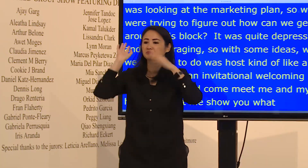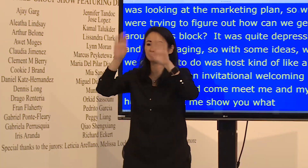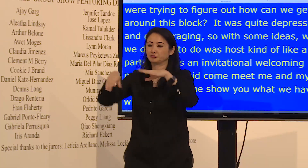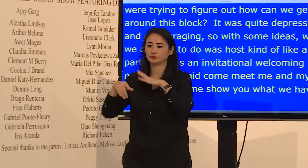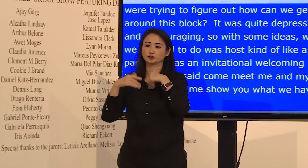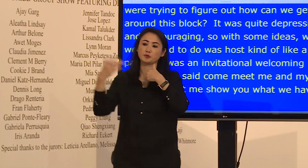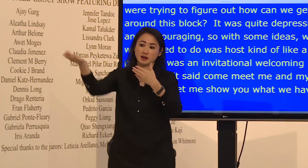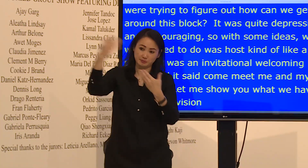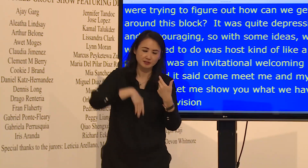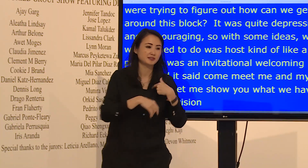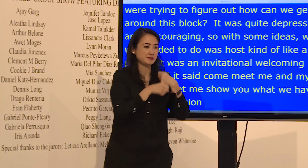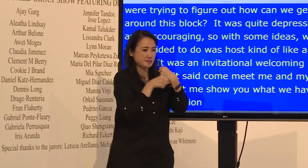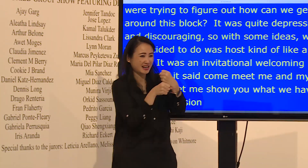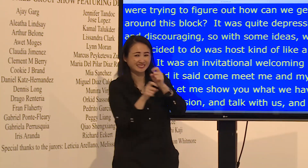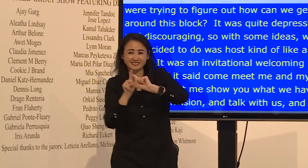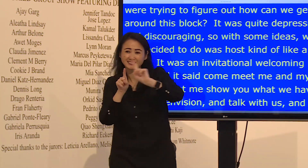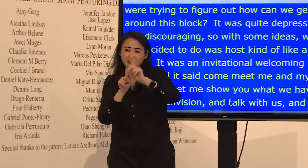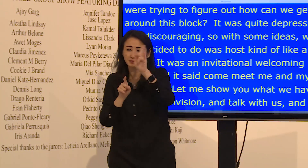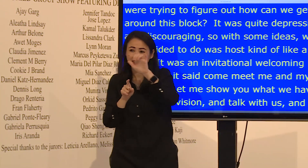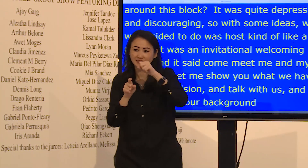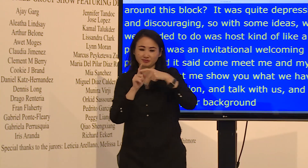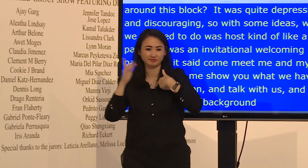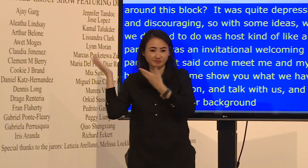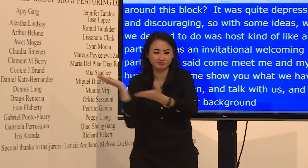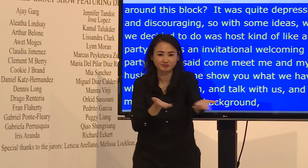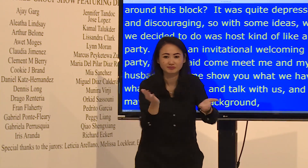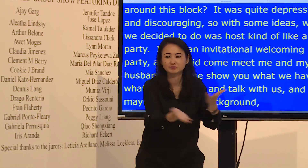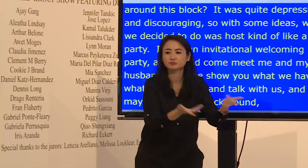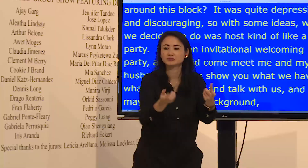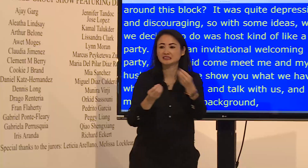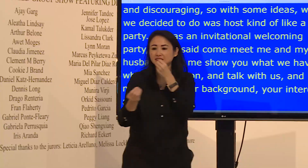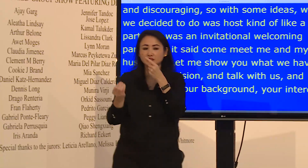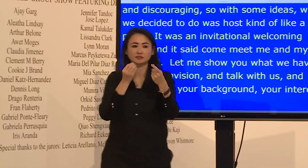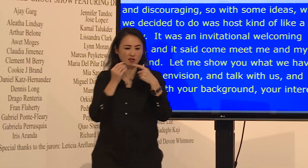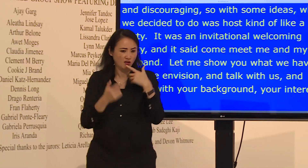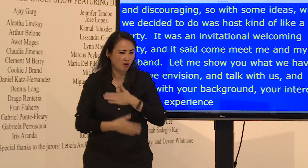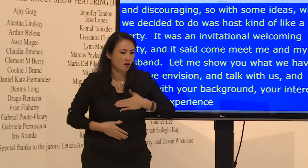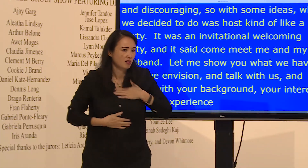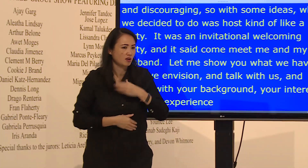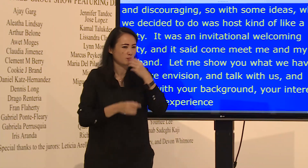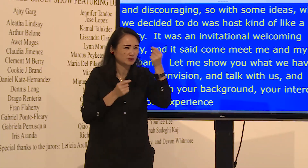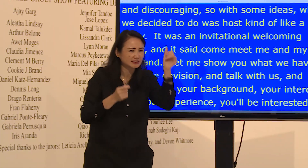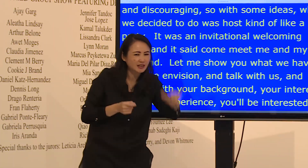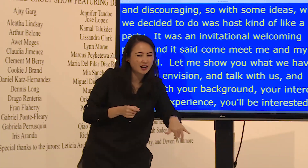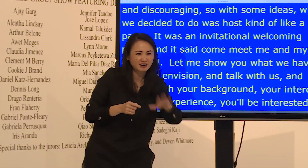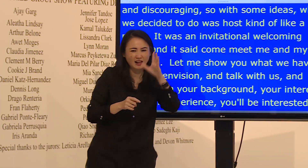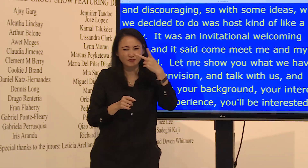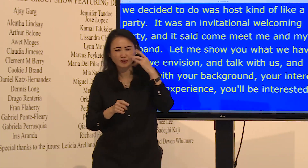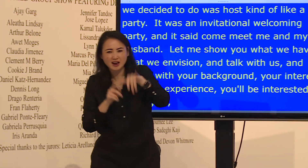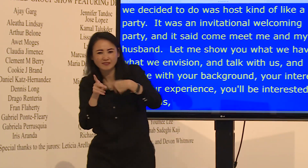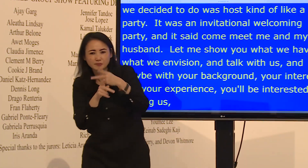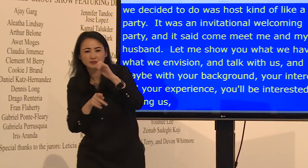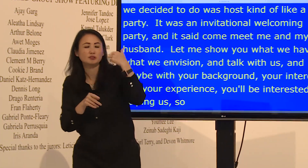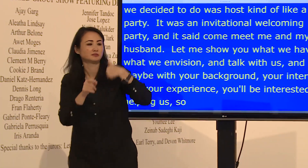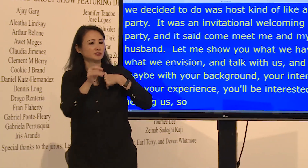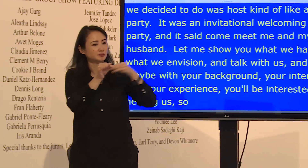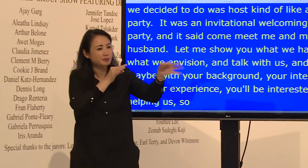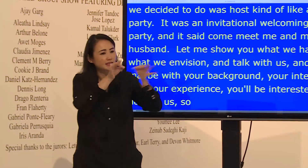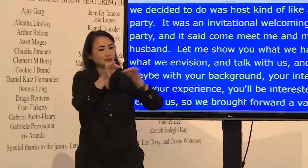you'll be interested in helping us. So we brought forward a variety of our pizzas, let them test the items, and